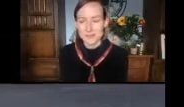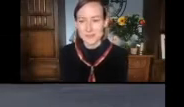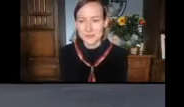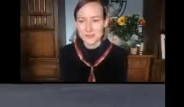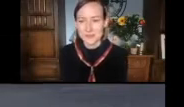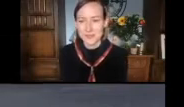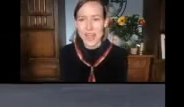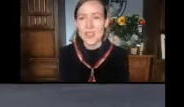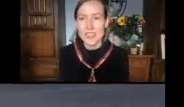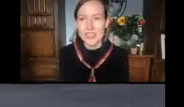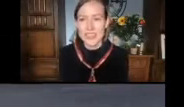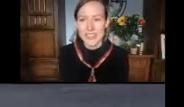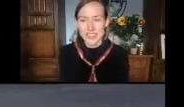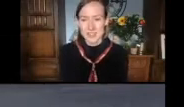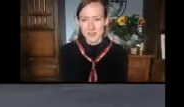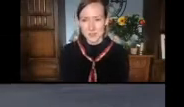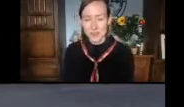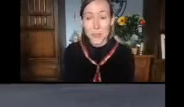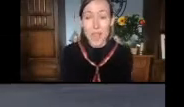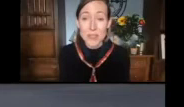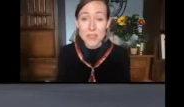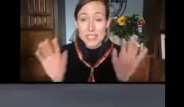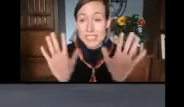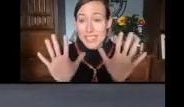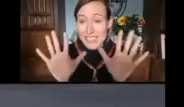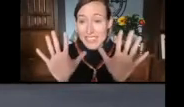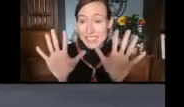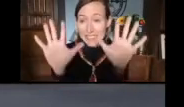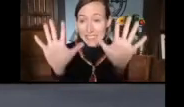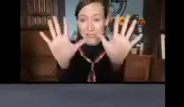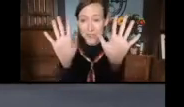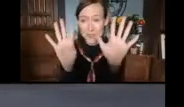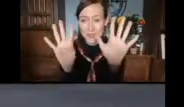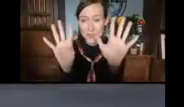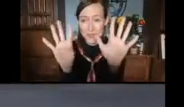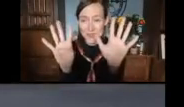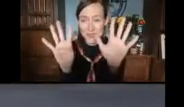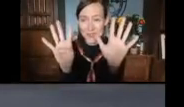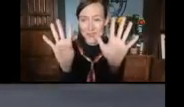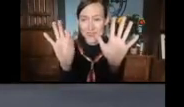Okay, guys, let's get typing. Let's see I'll who's give going you 10 to.